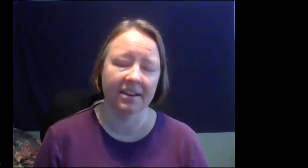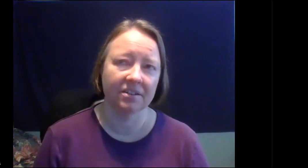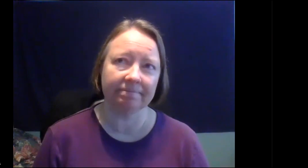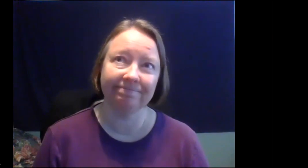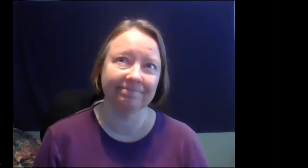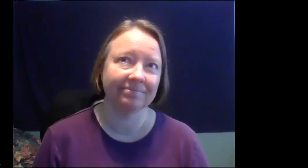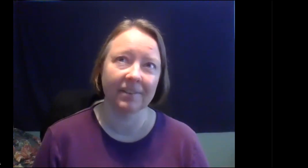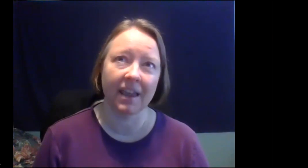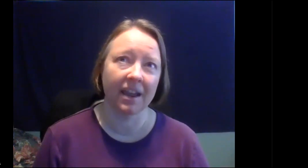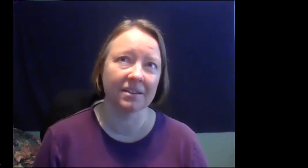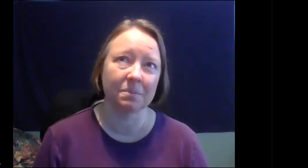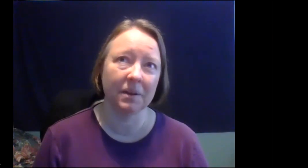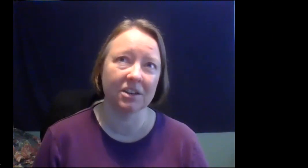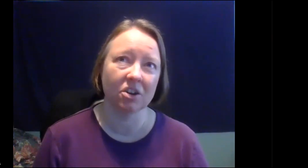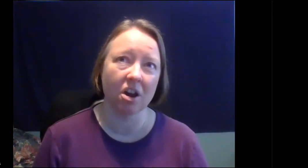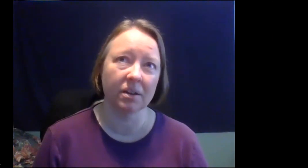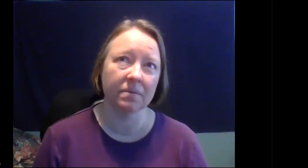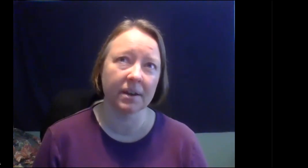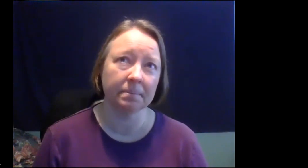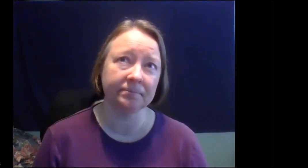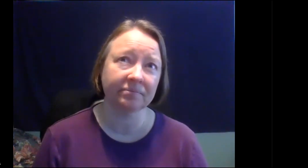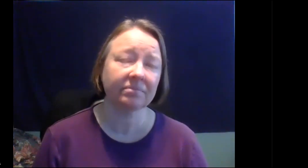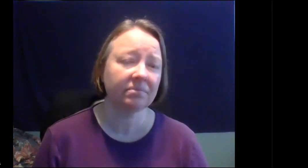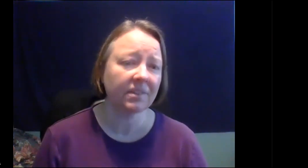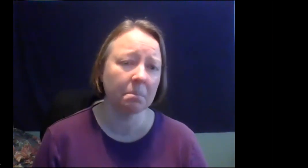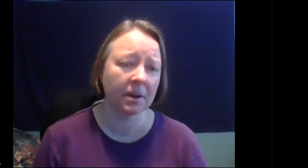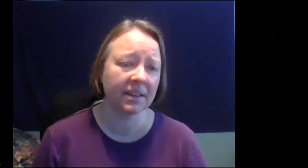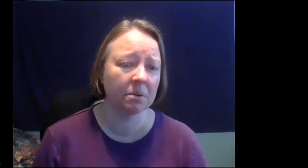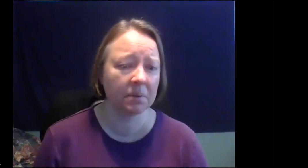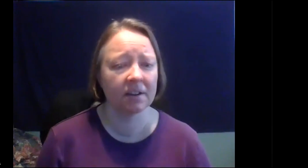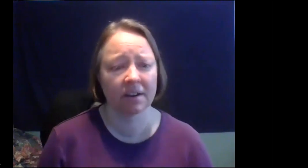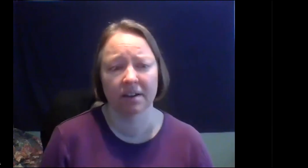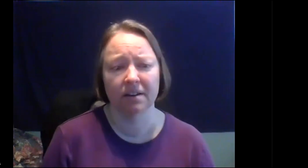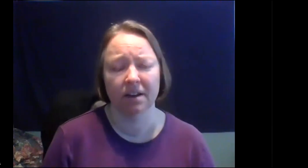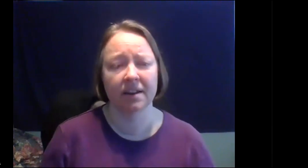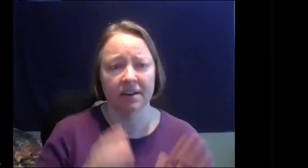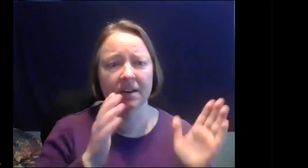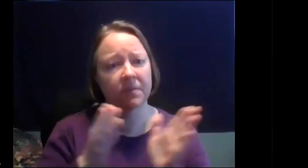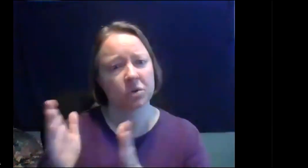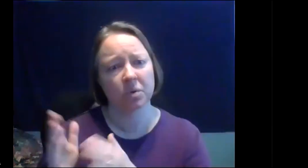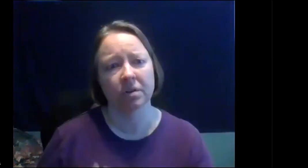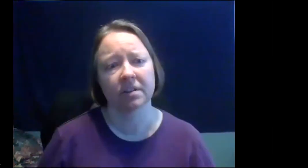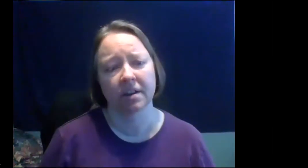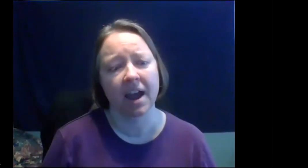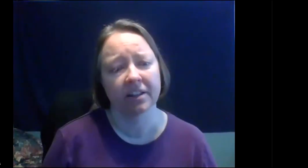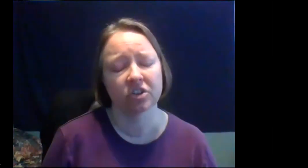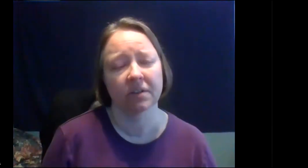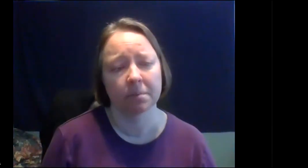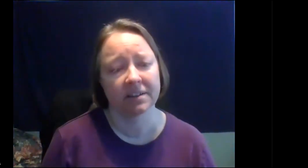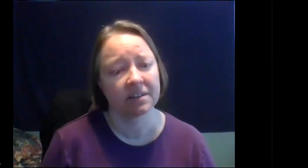I can't speak to all of them, but that would be on an individual college level